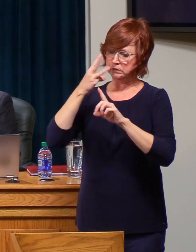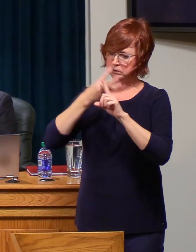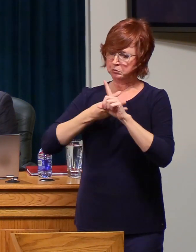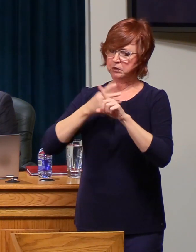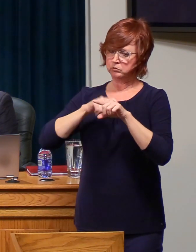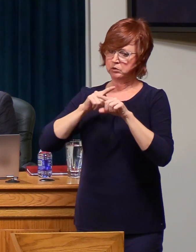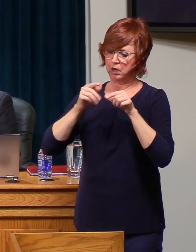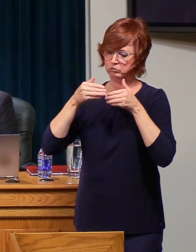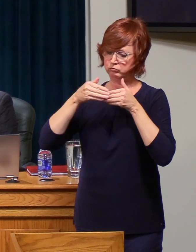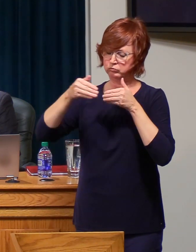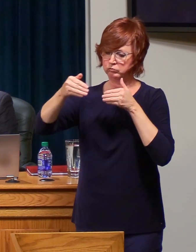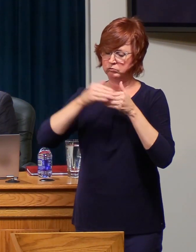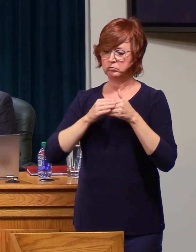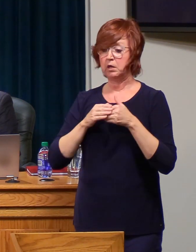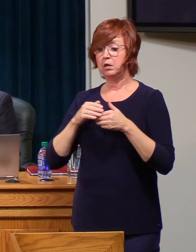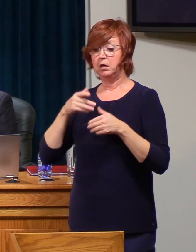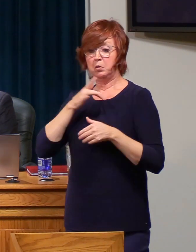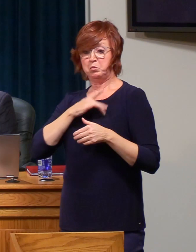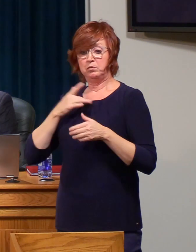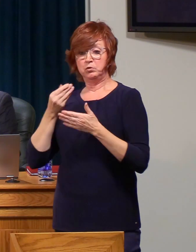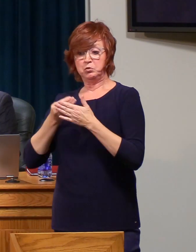investment of about $4 million.